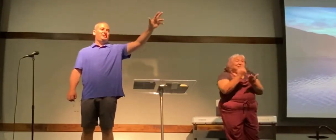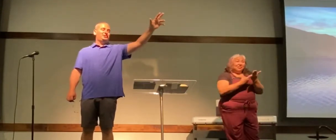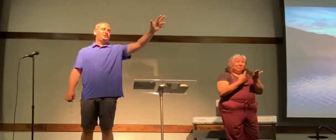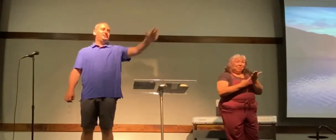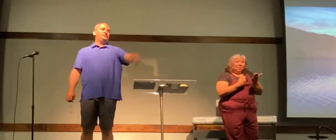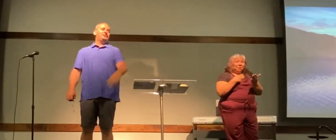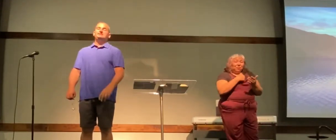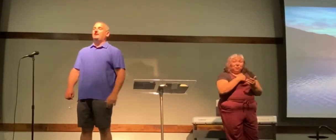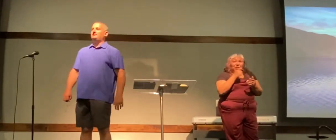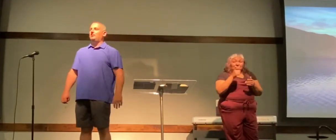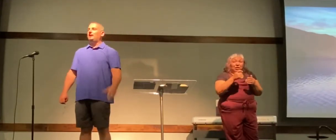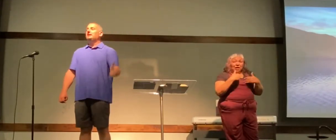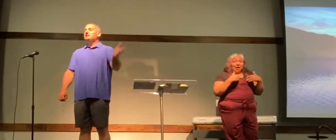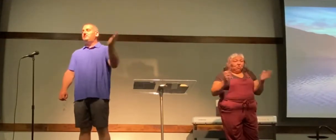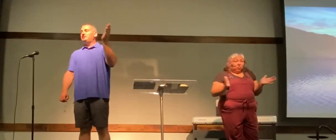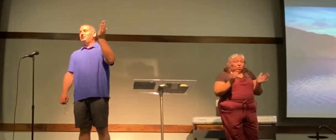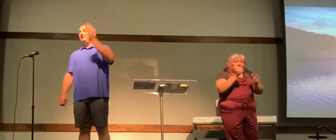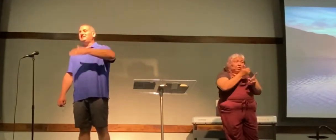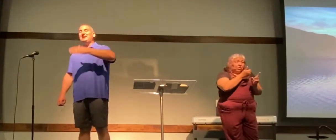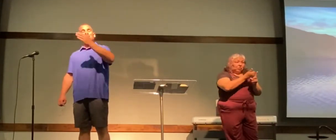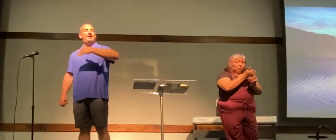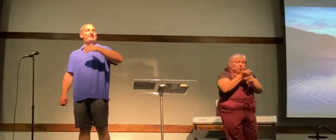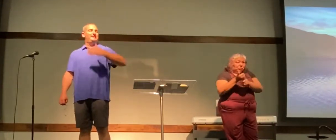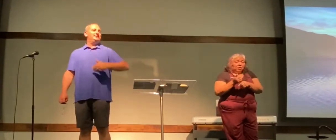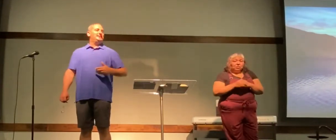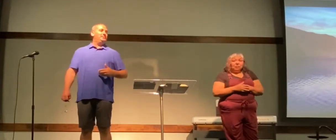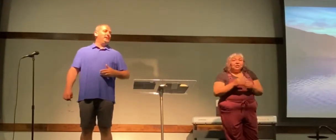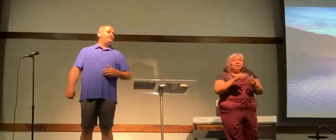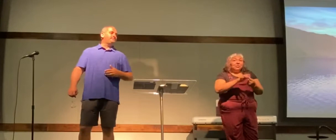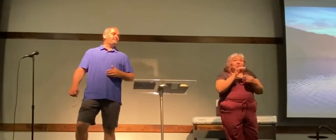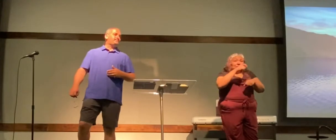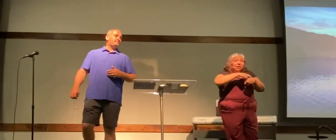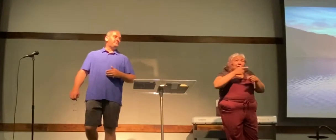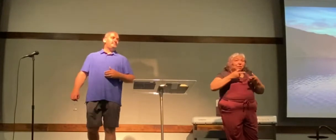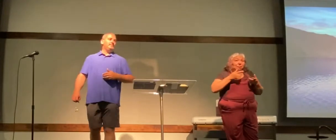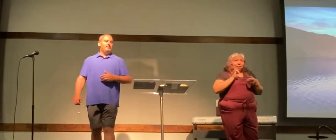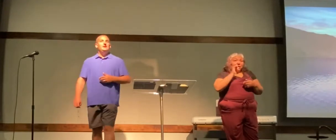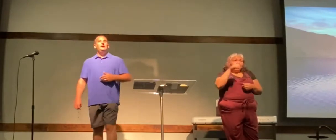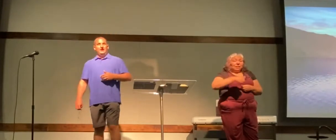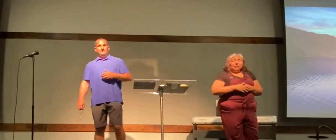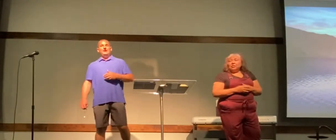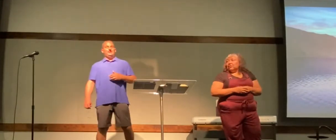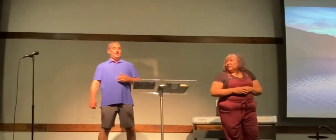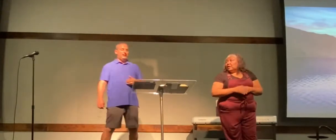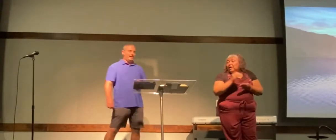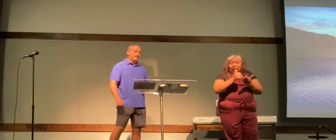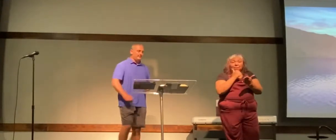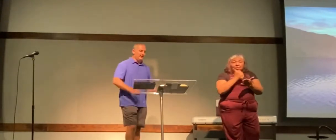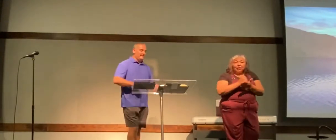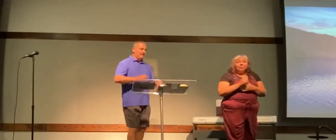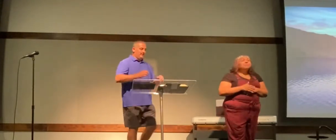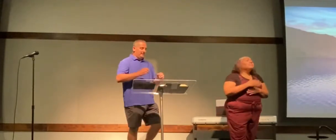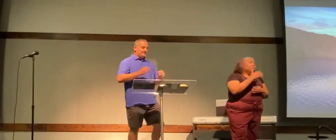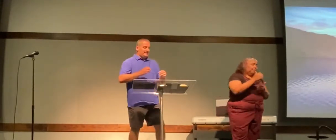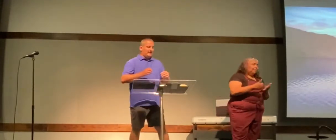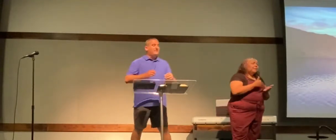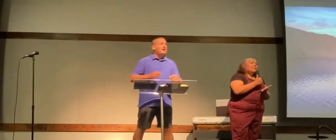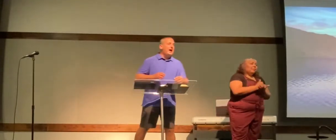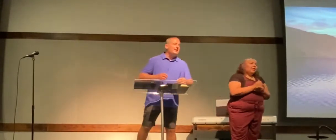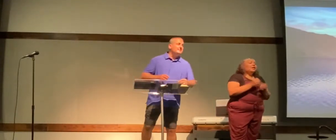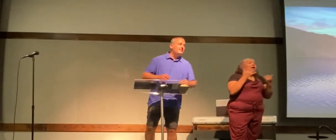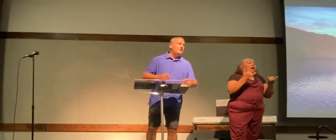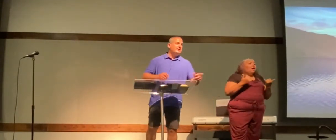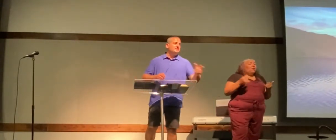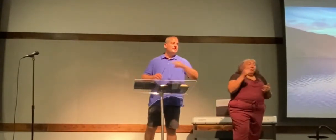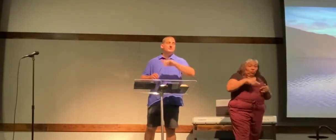to speak encouragement into ourselves, don't we? Especially in a time like this. Amen? Amen. All right. You're good. Listen, if you